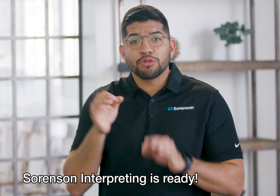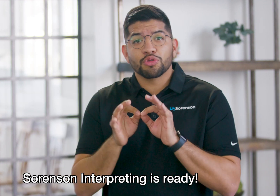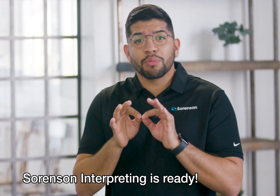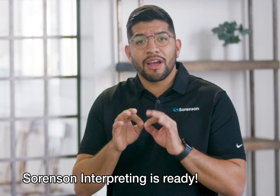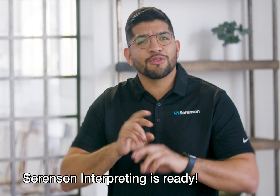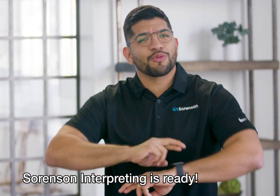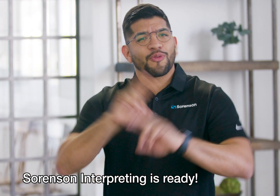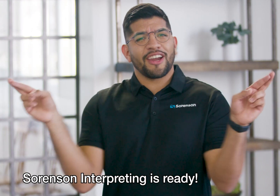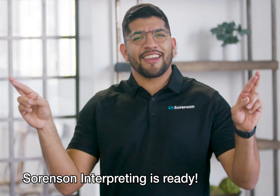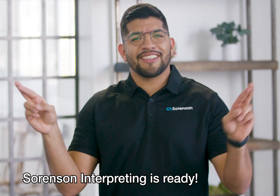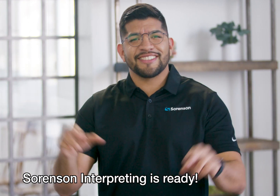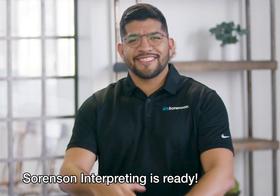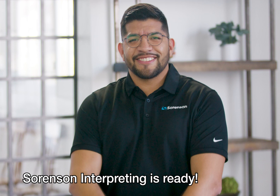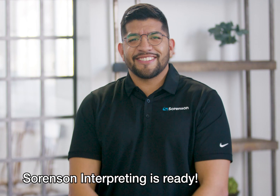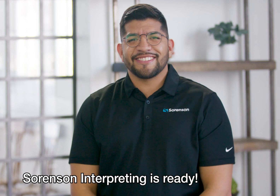Sorenson Interpreting is ready.